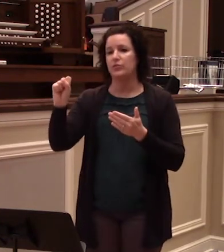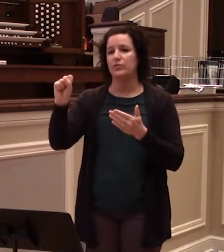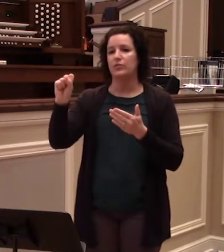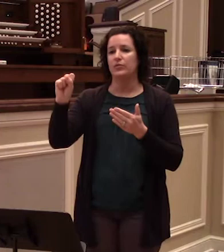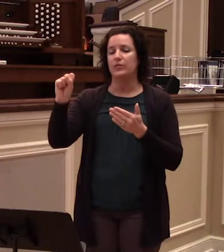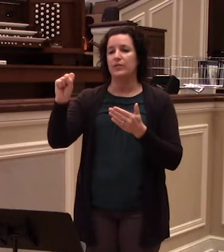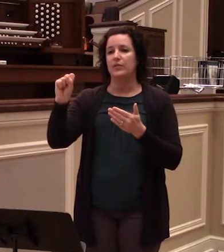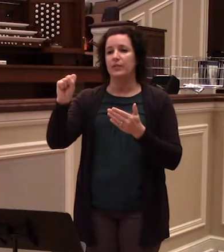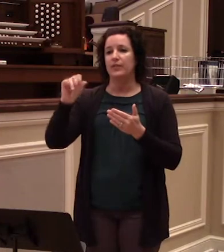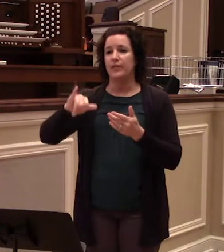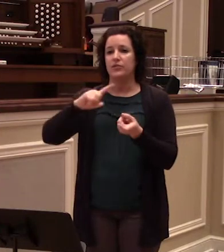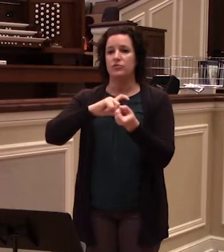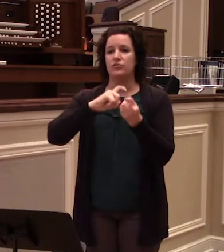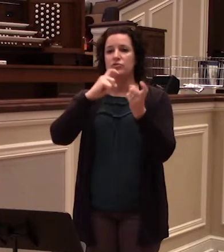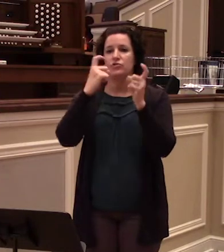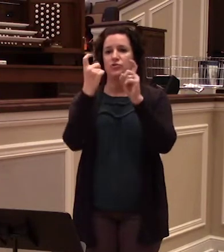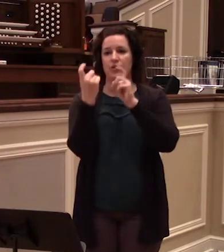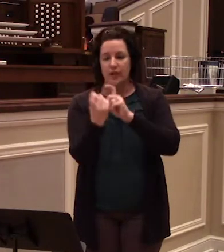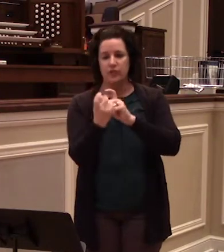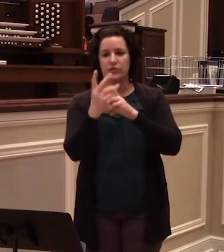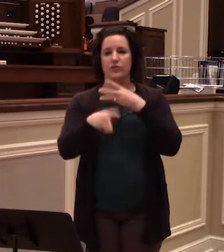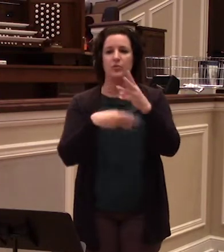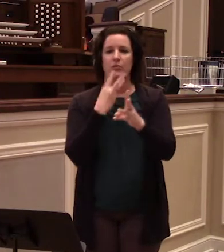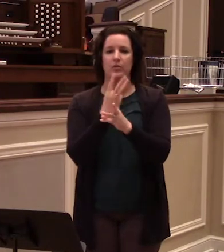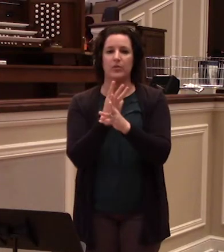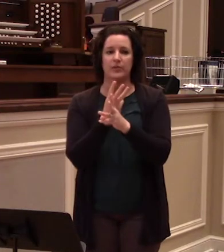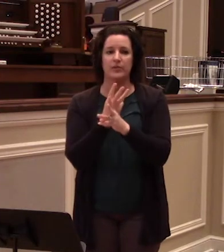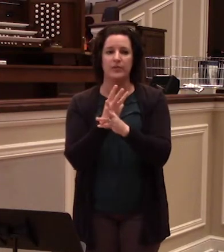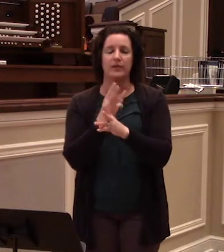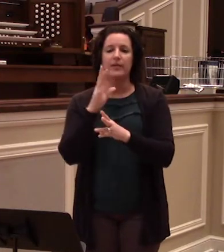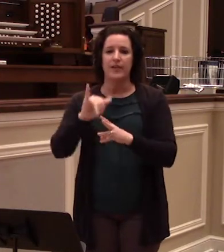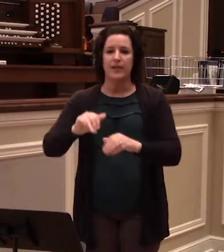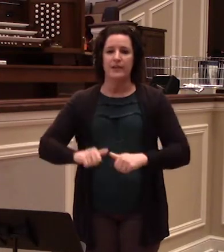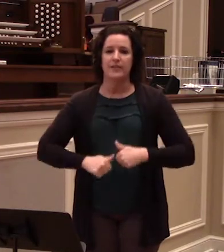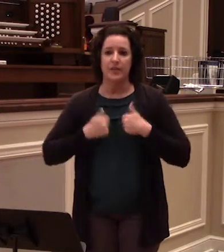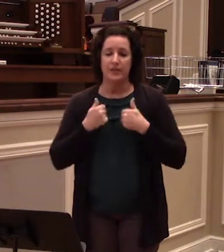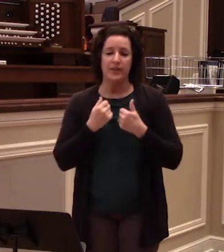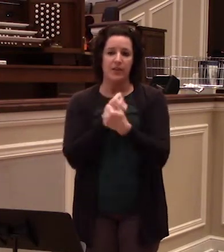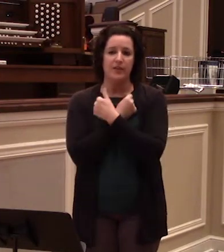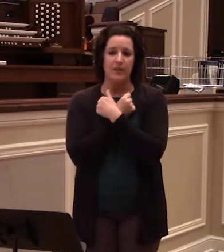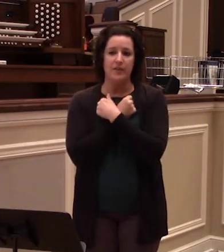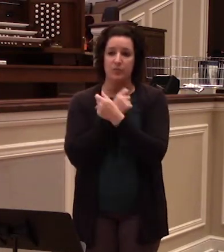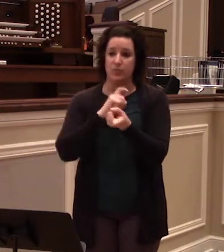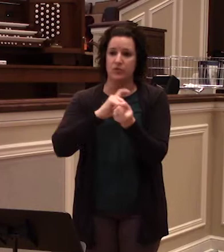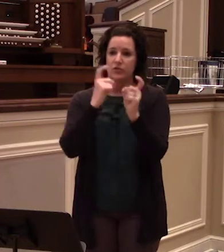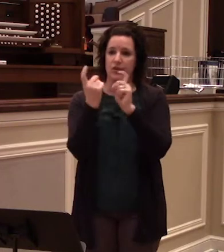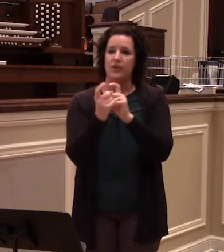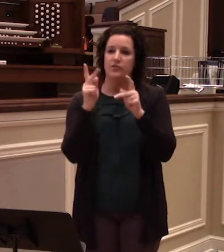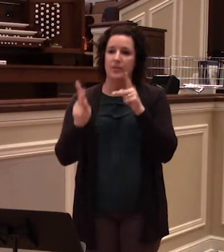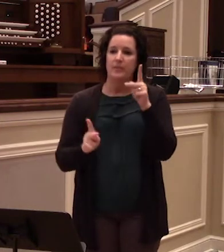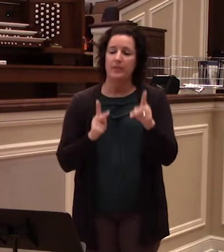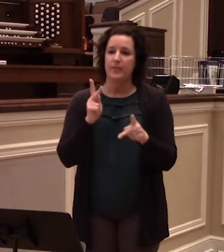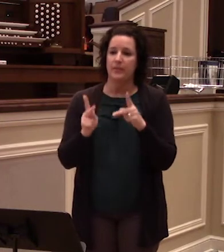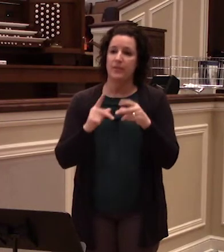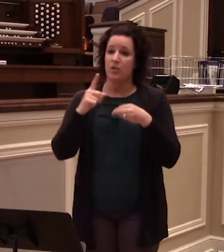that changes the world. And it's that kind of living and loving that changes the people around you.